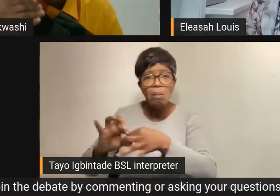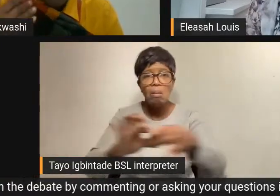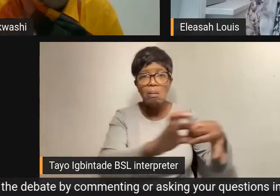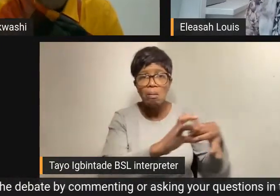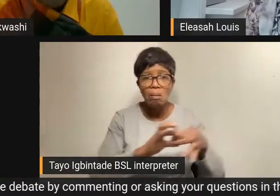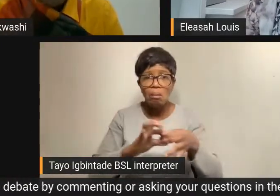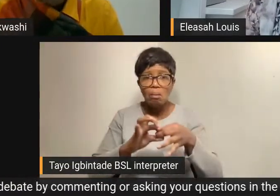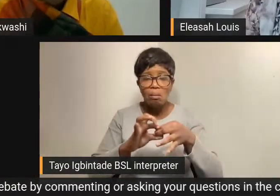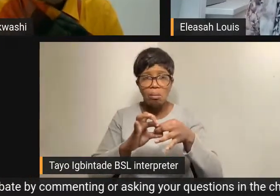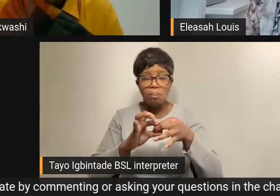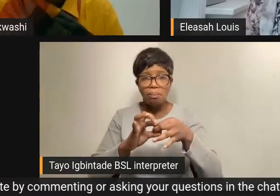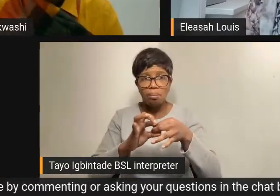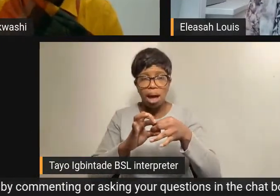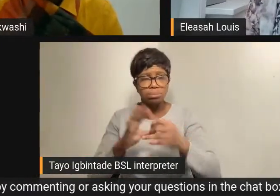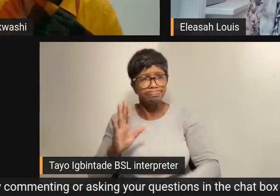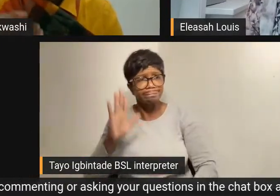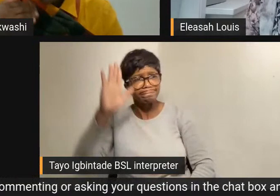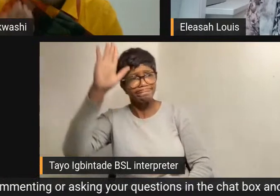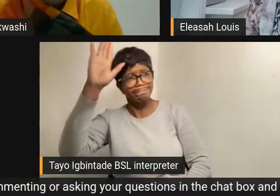and speaking out.